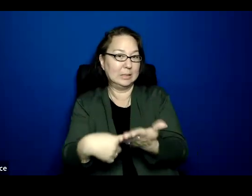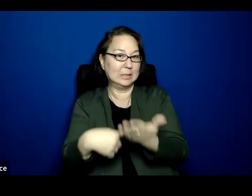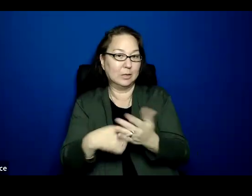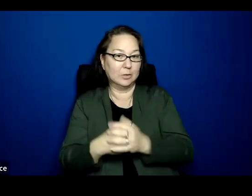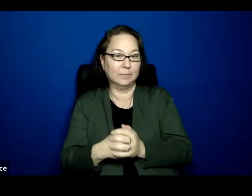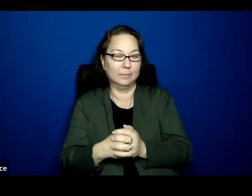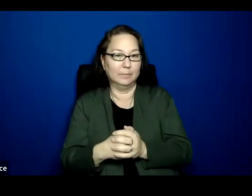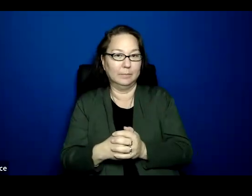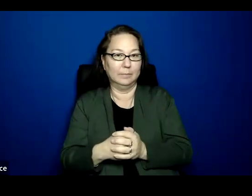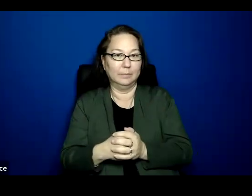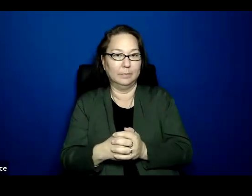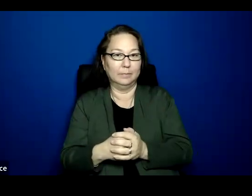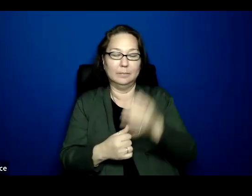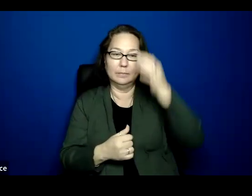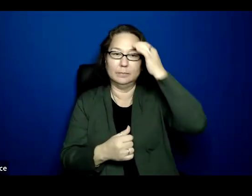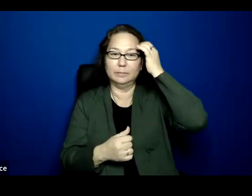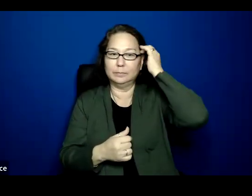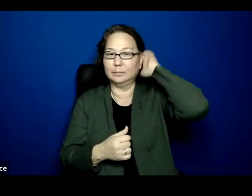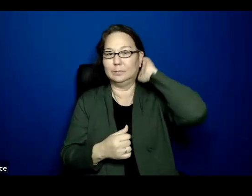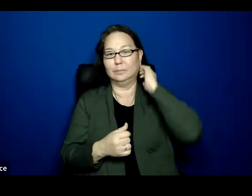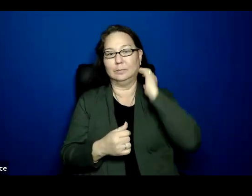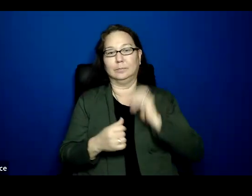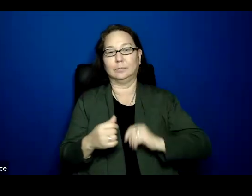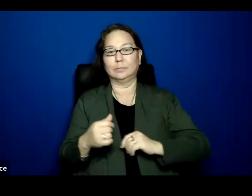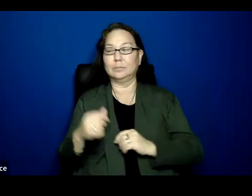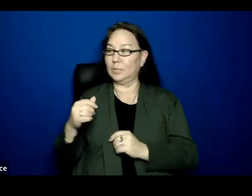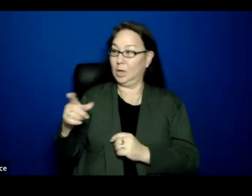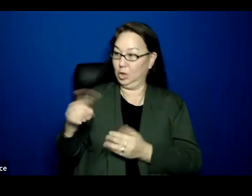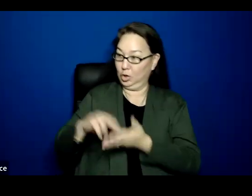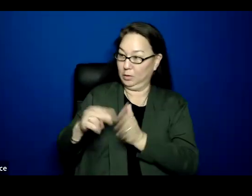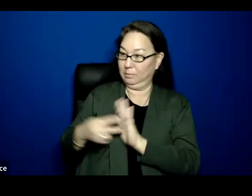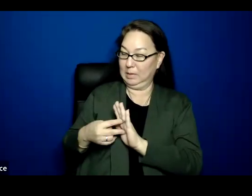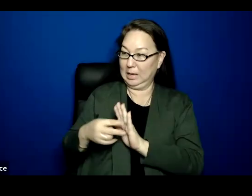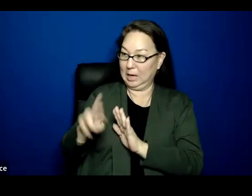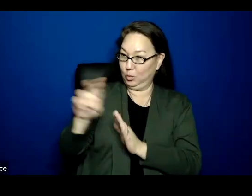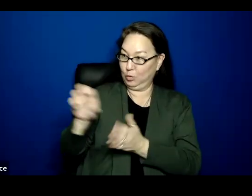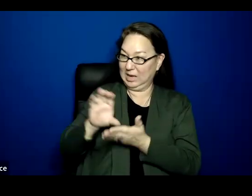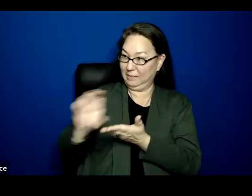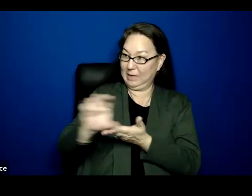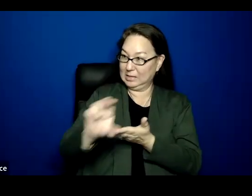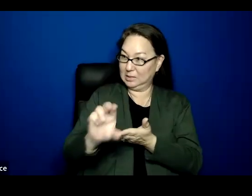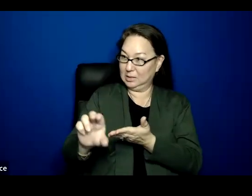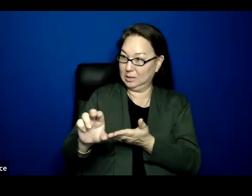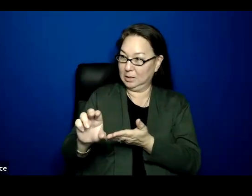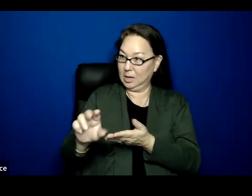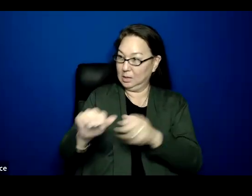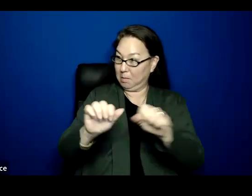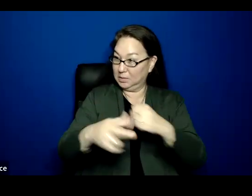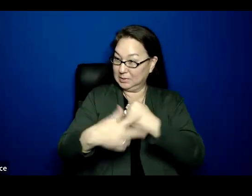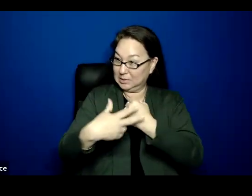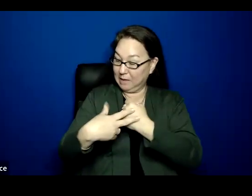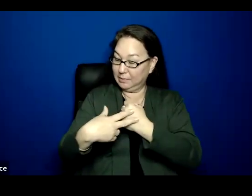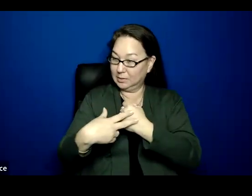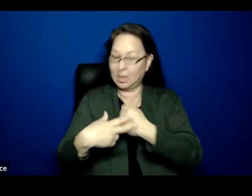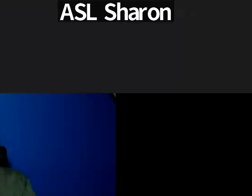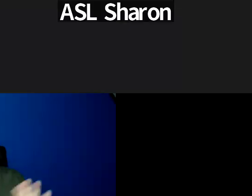Thank you, Mr. Carrera. Can I just ask a clarifying question? Do you mean reinvestment based on the potential savings of these particular? Oh, I'm